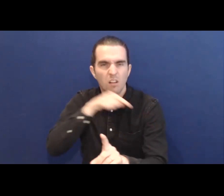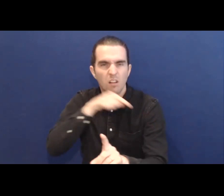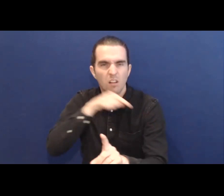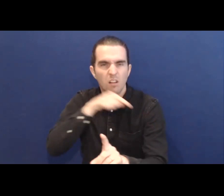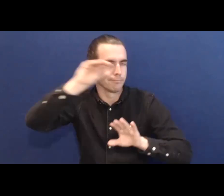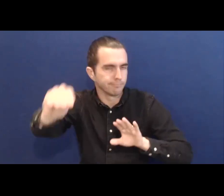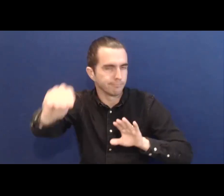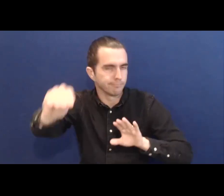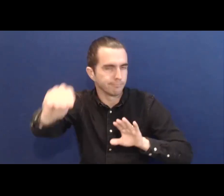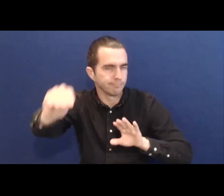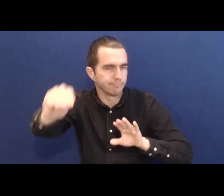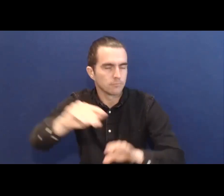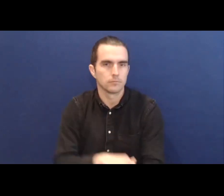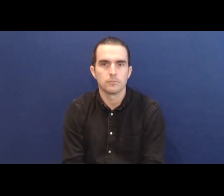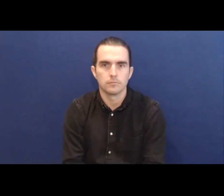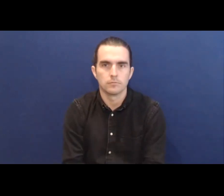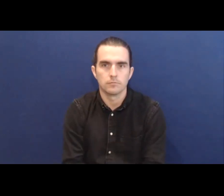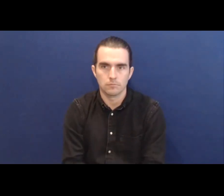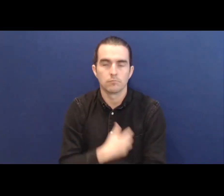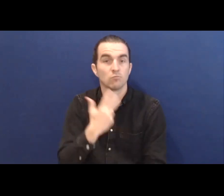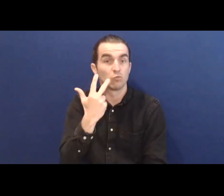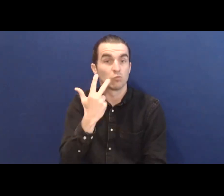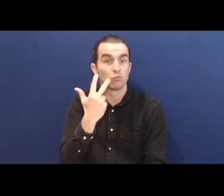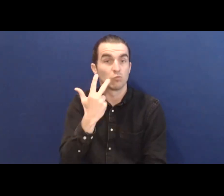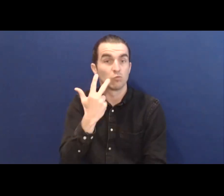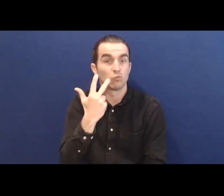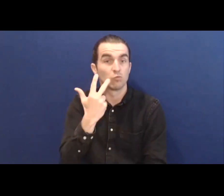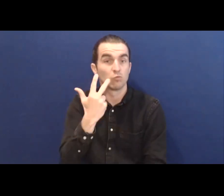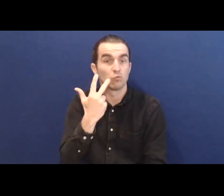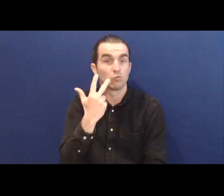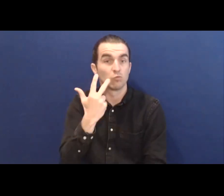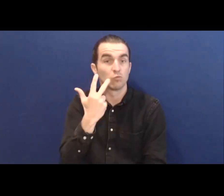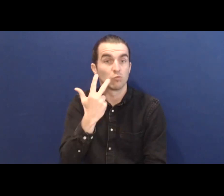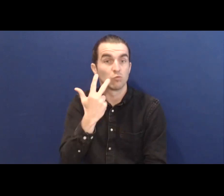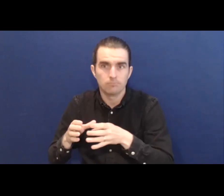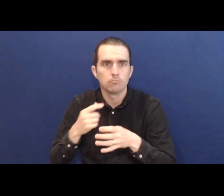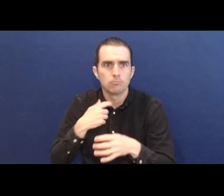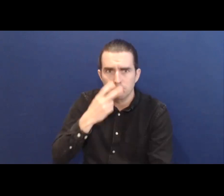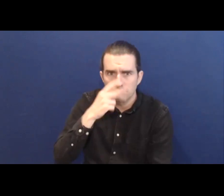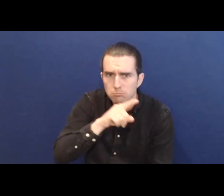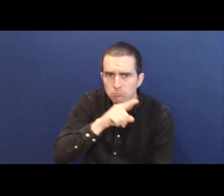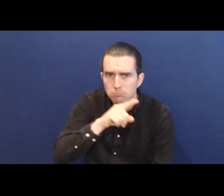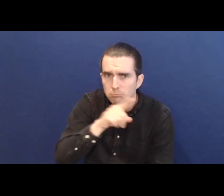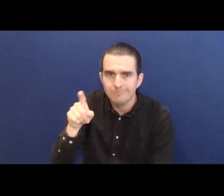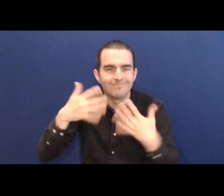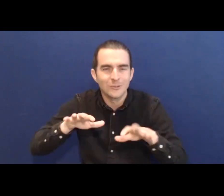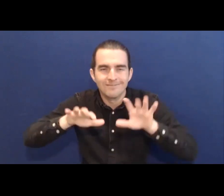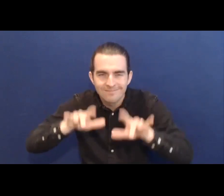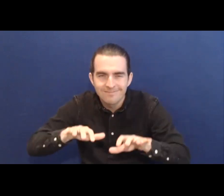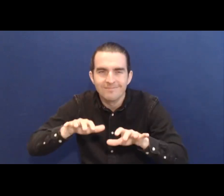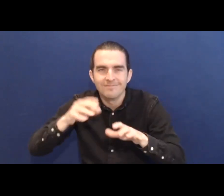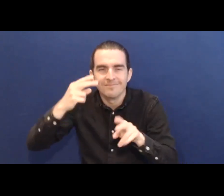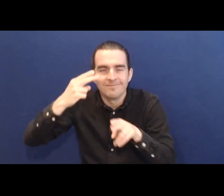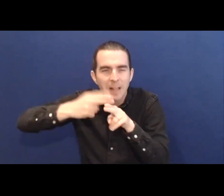already registered for these. Breakout room 1 will look at current practice and experience of access